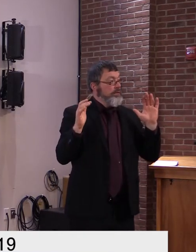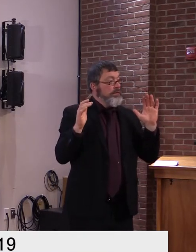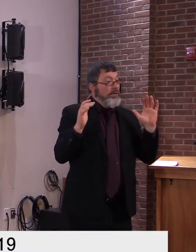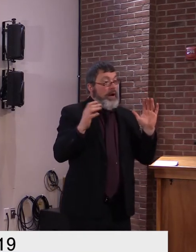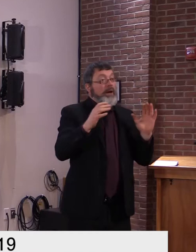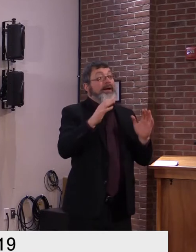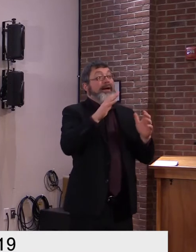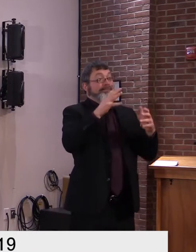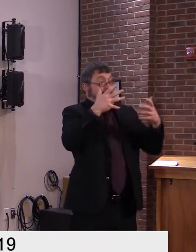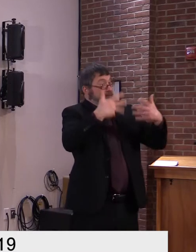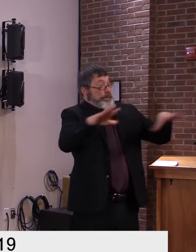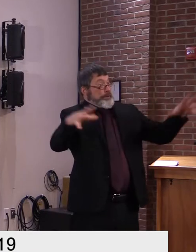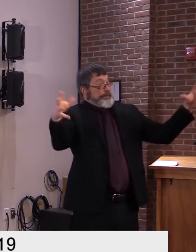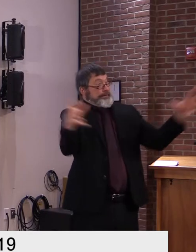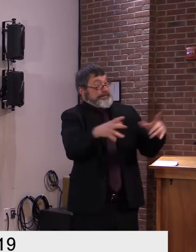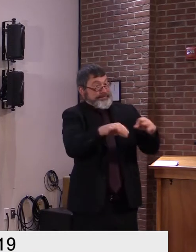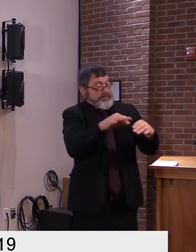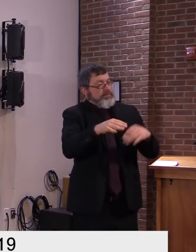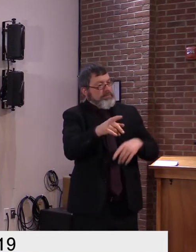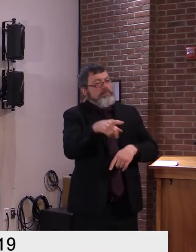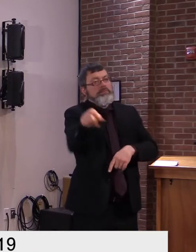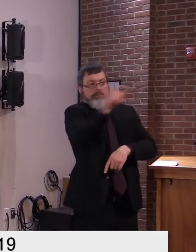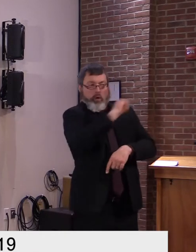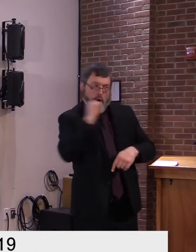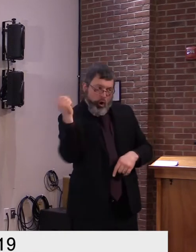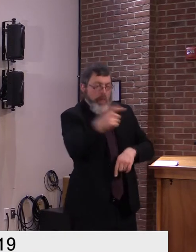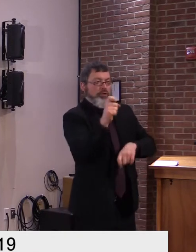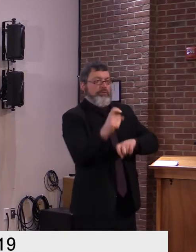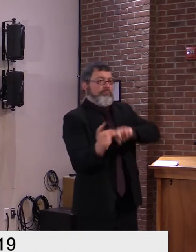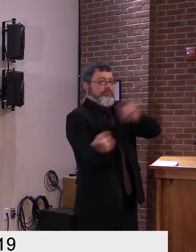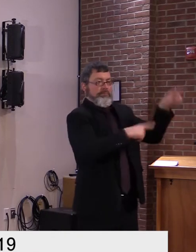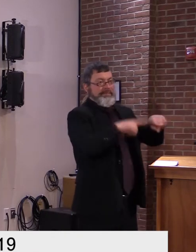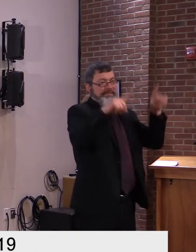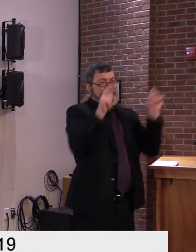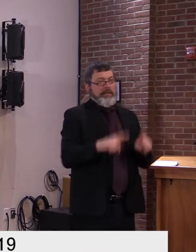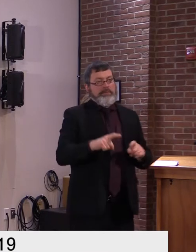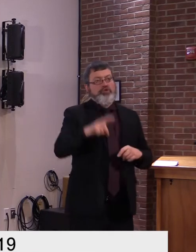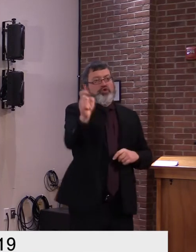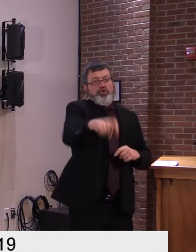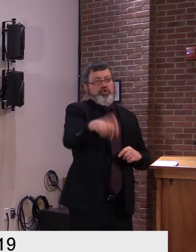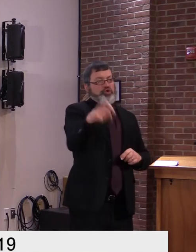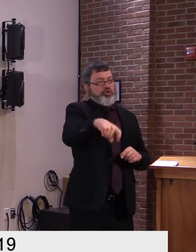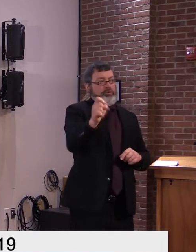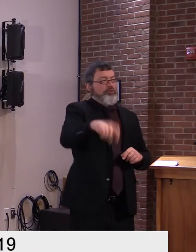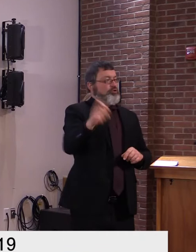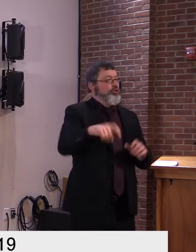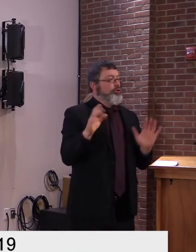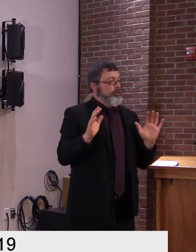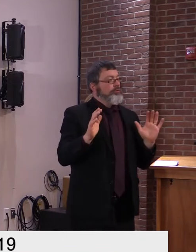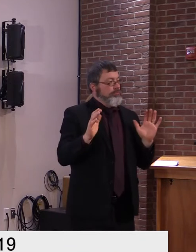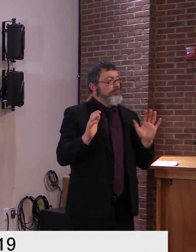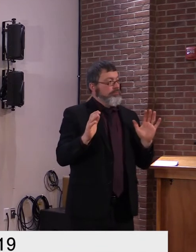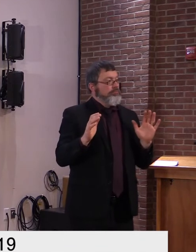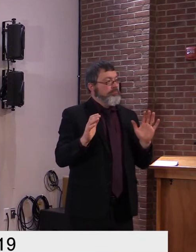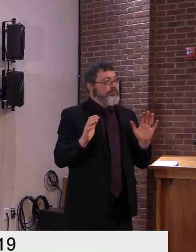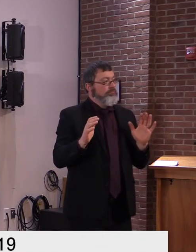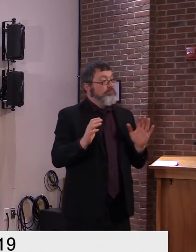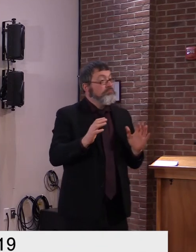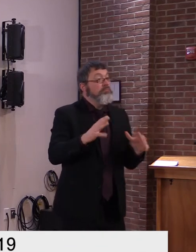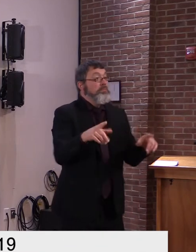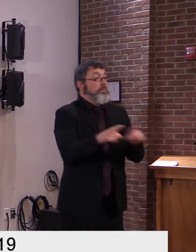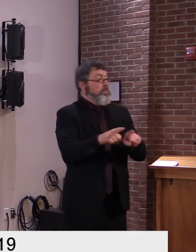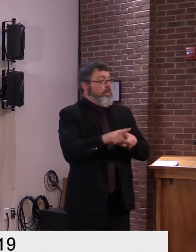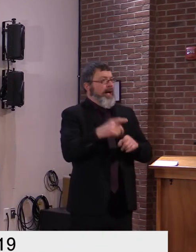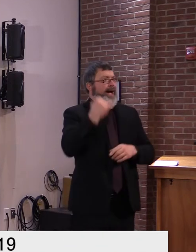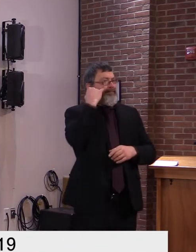travel, plan to quarantine, staying home and away from others either for 14 days or 7 days